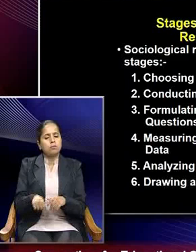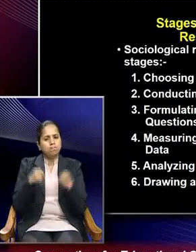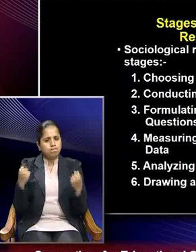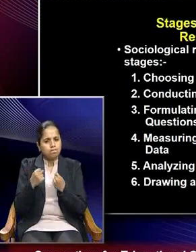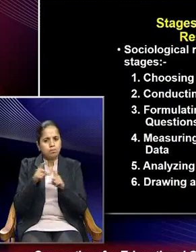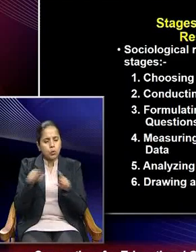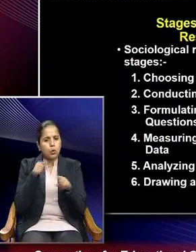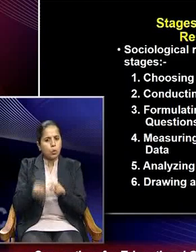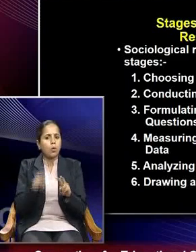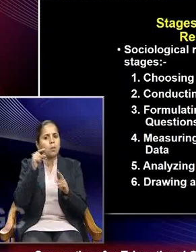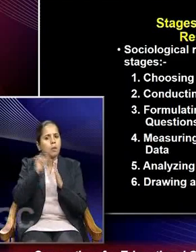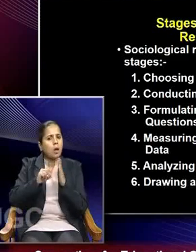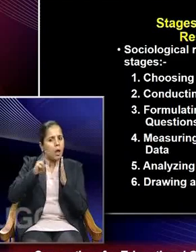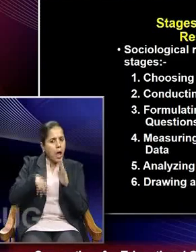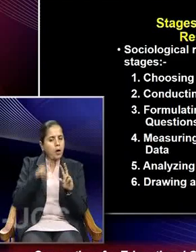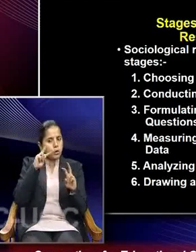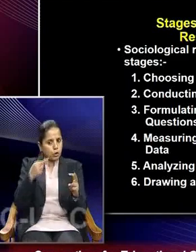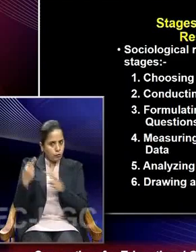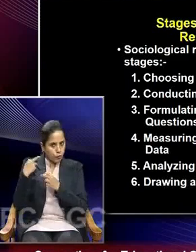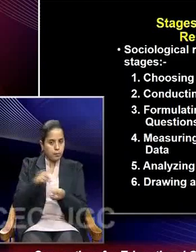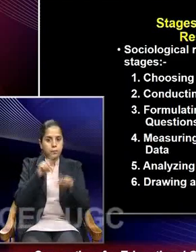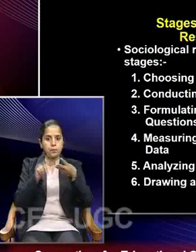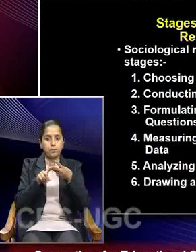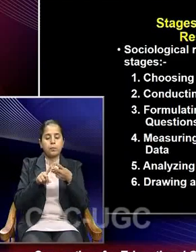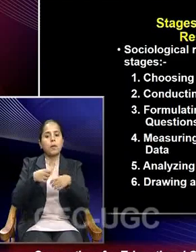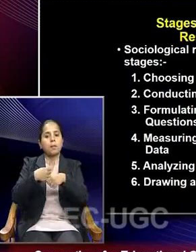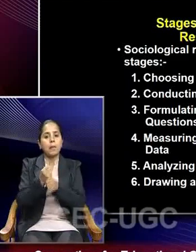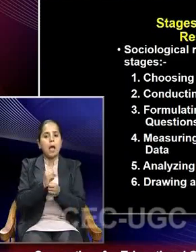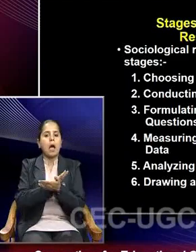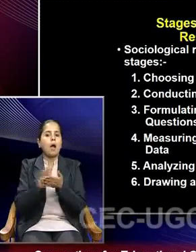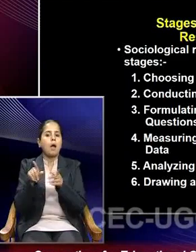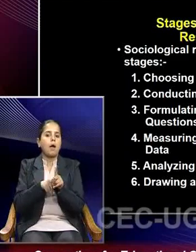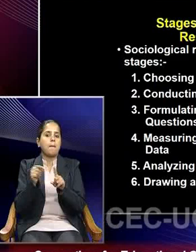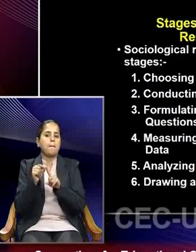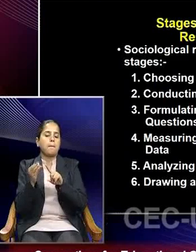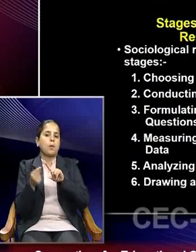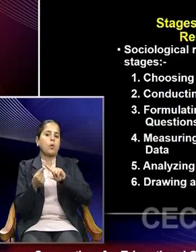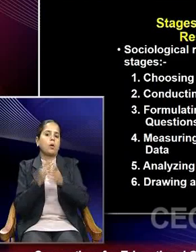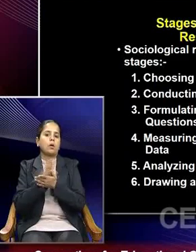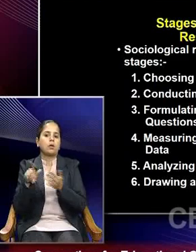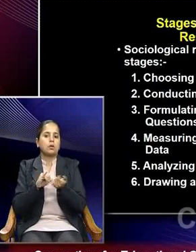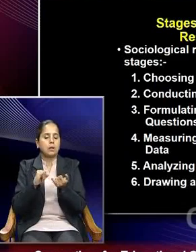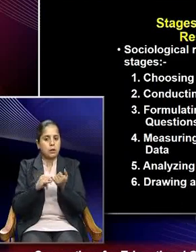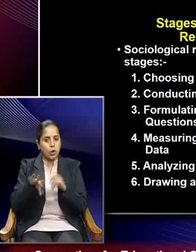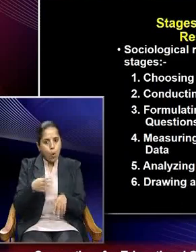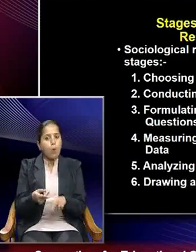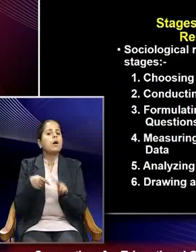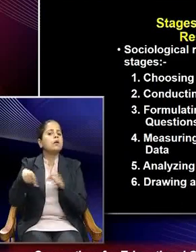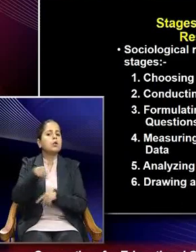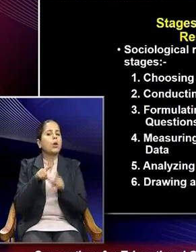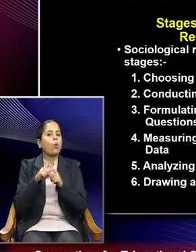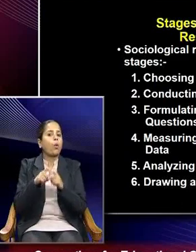literature review. Third, formulate a hypothesis or a set of research